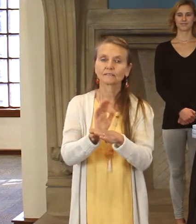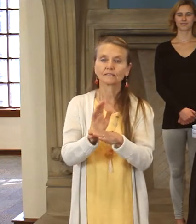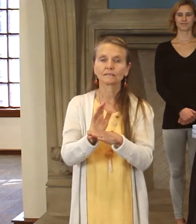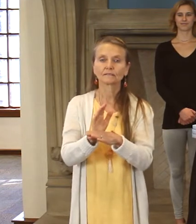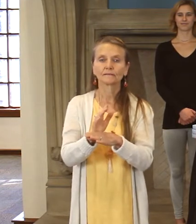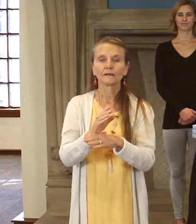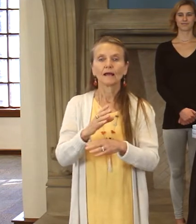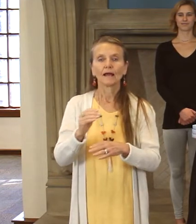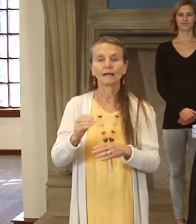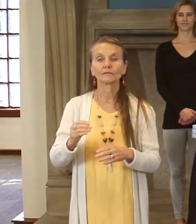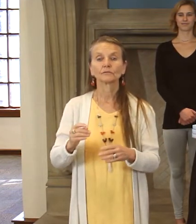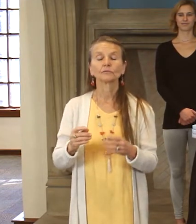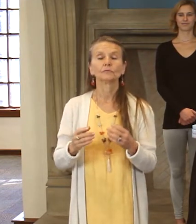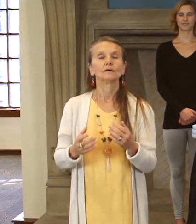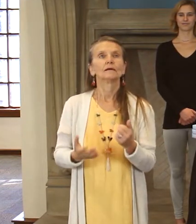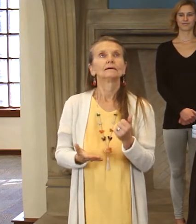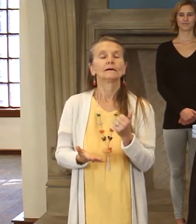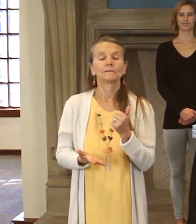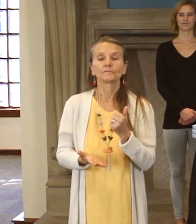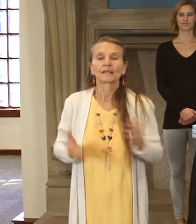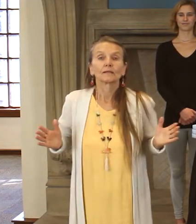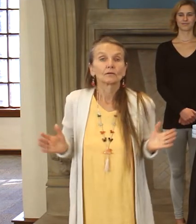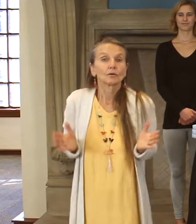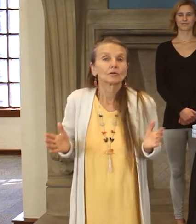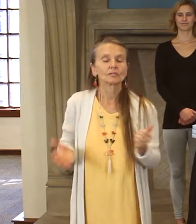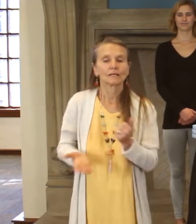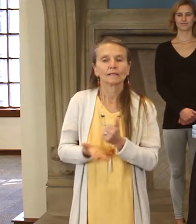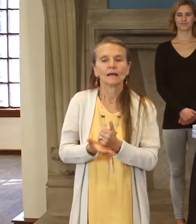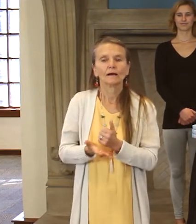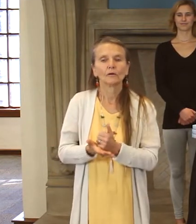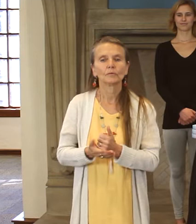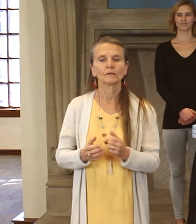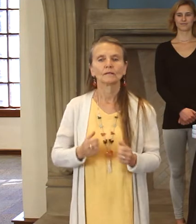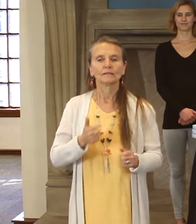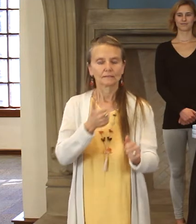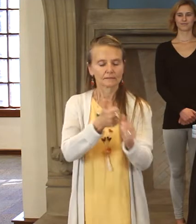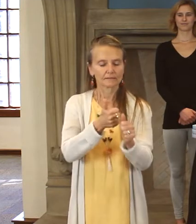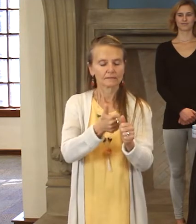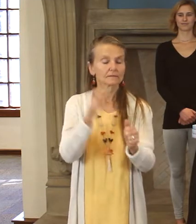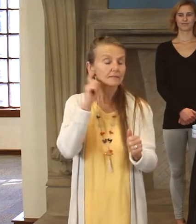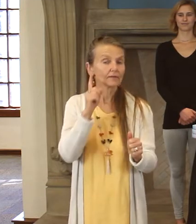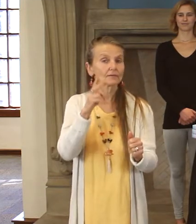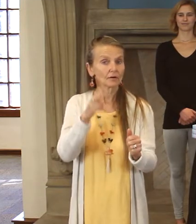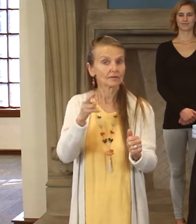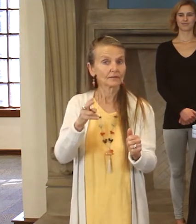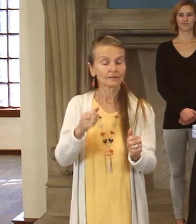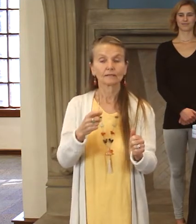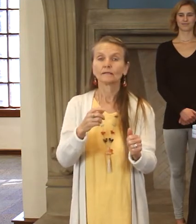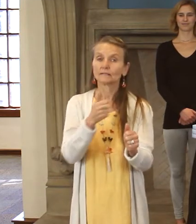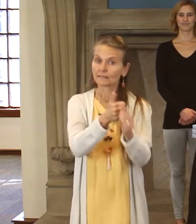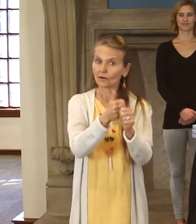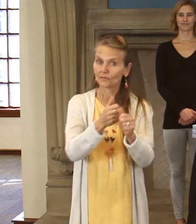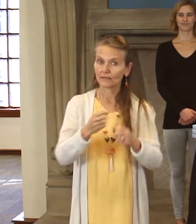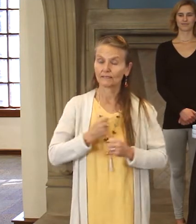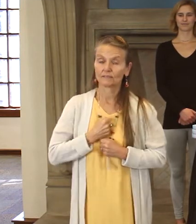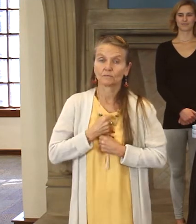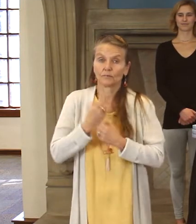businesses, and to encourage and help deaf and hard of hearing